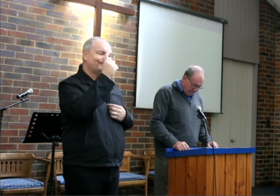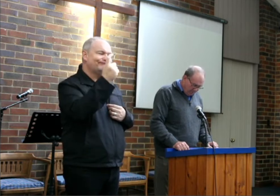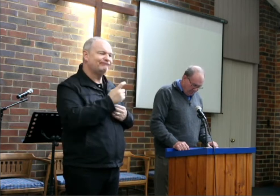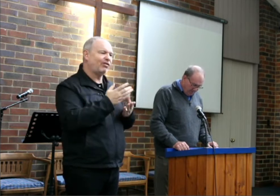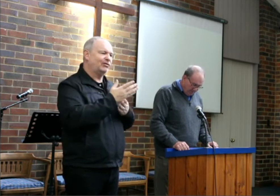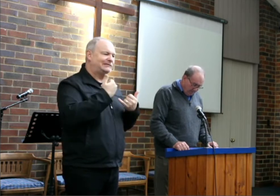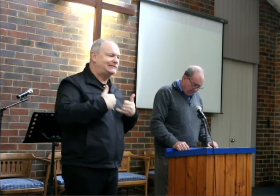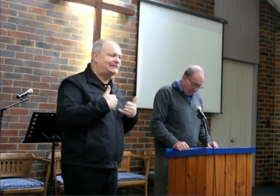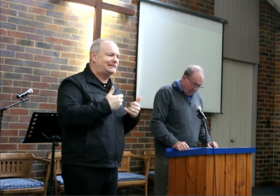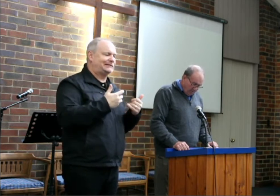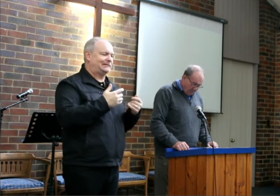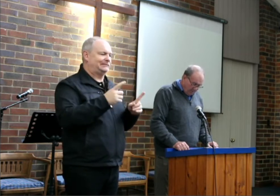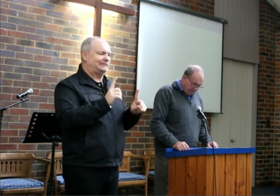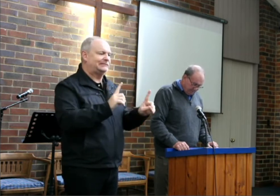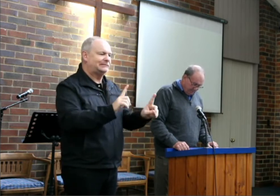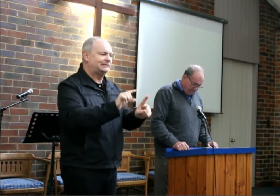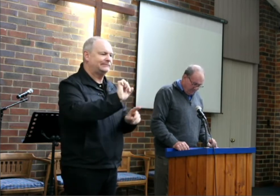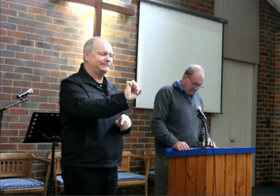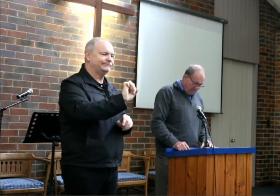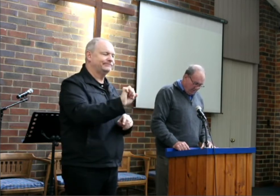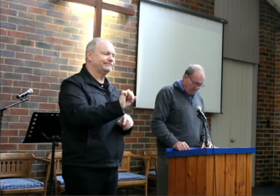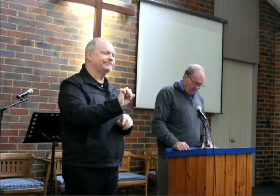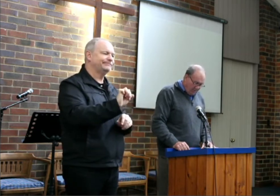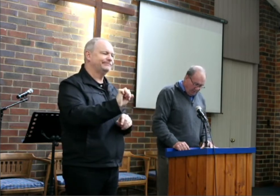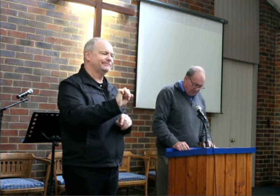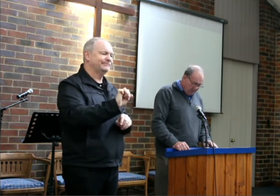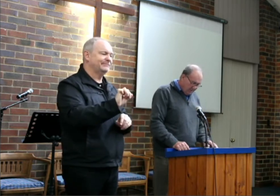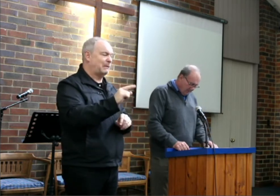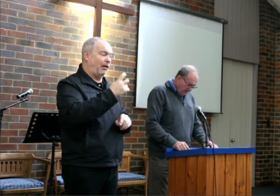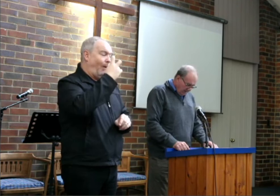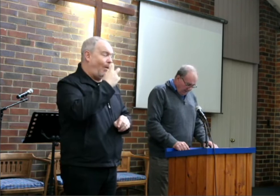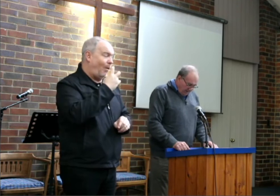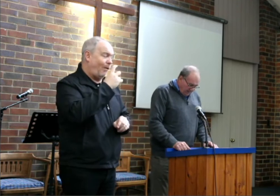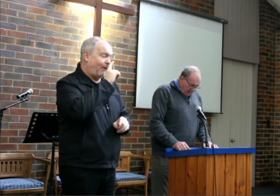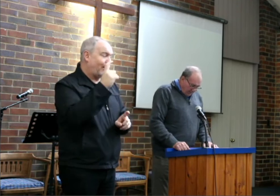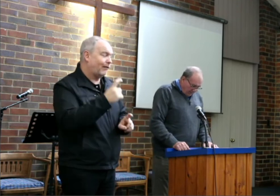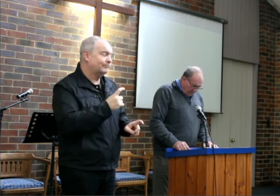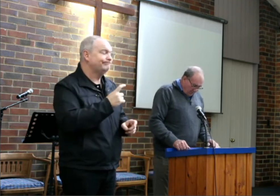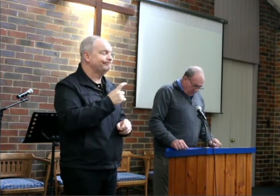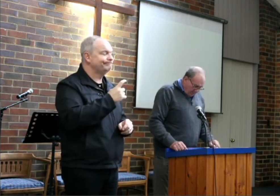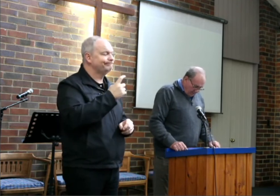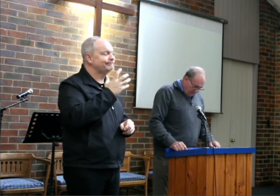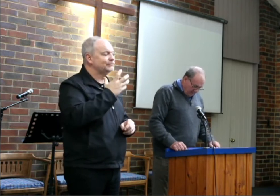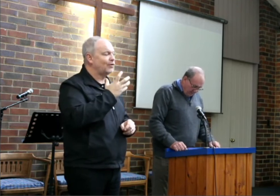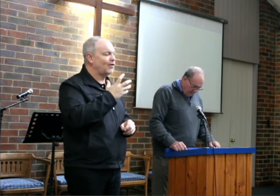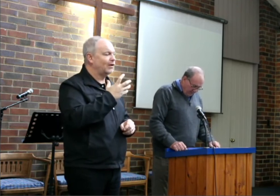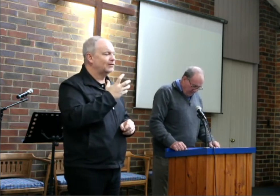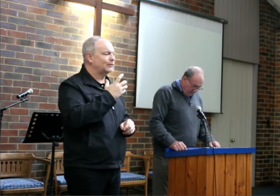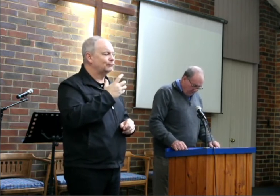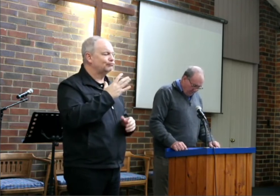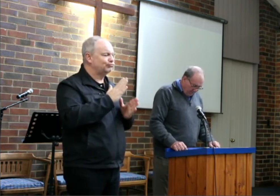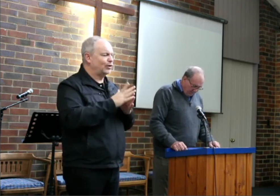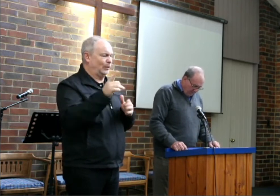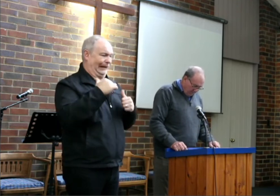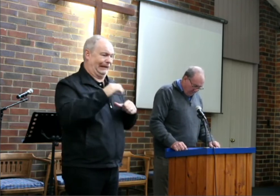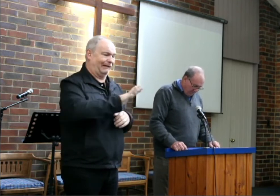sickness, through ill health, through just being elderly. We pray that you will heal them and help